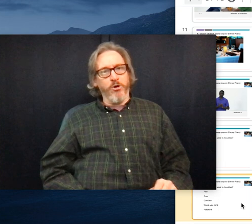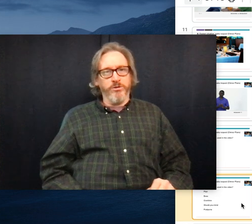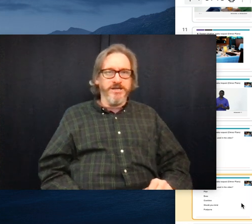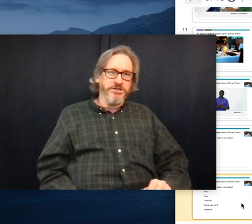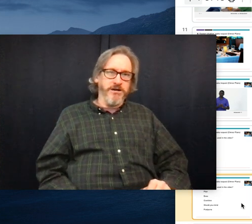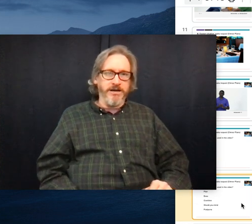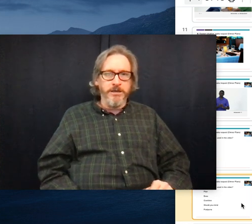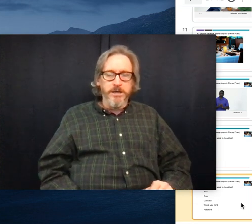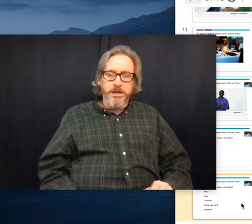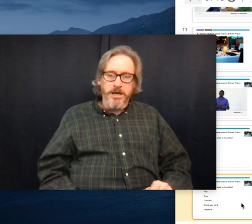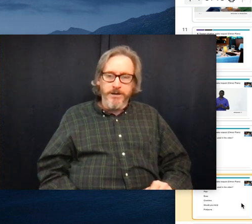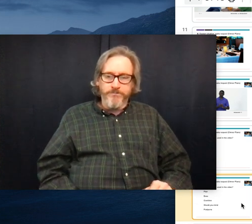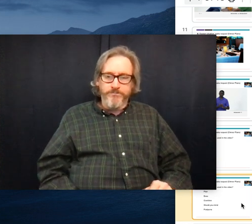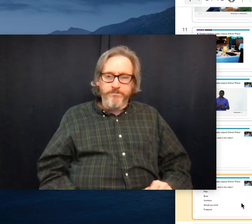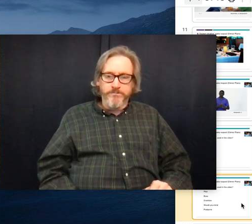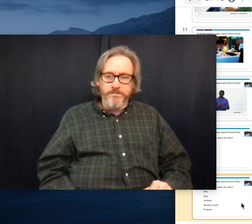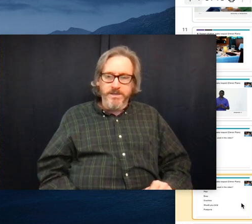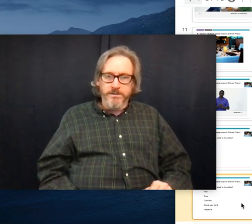some old dictionary.